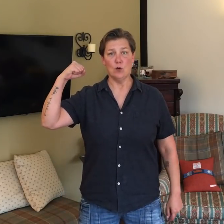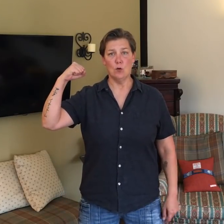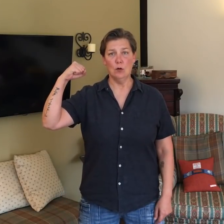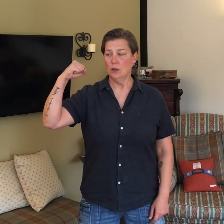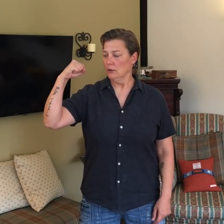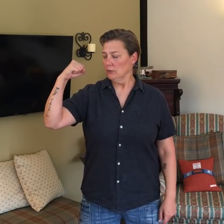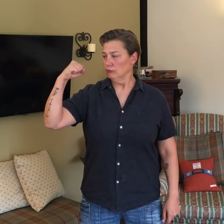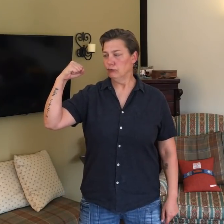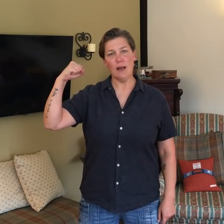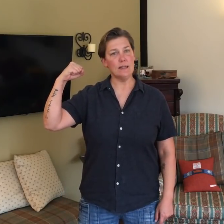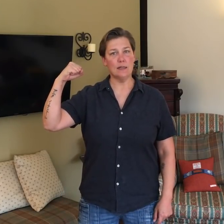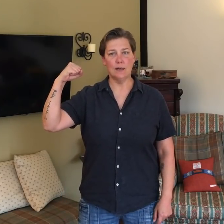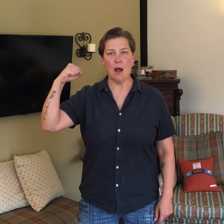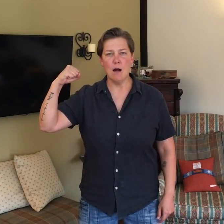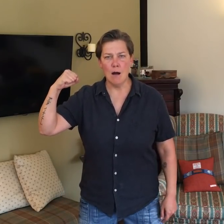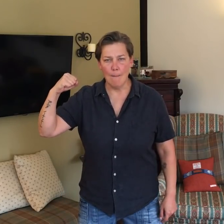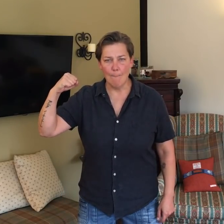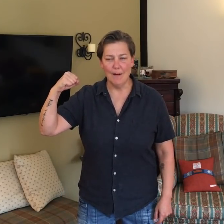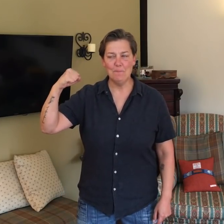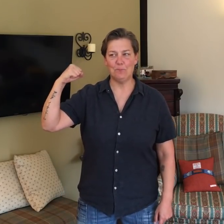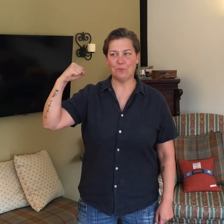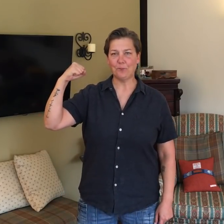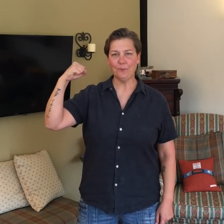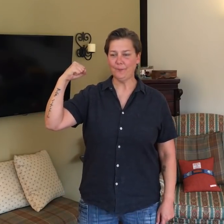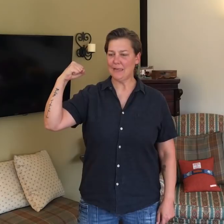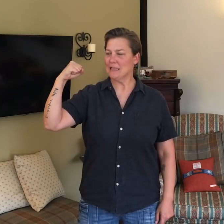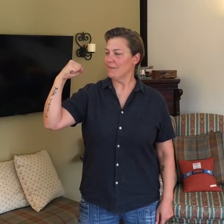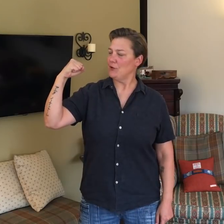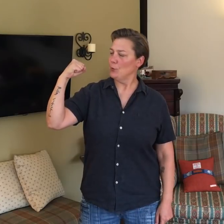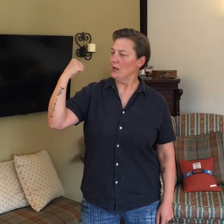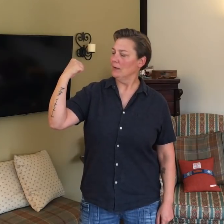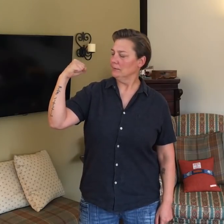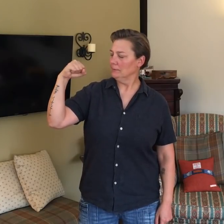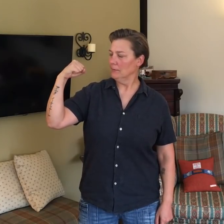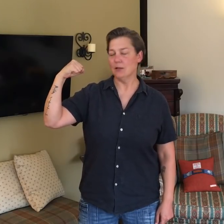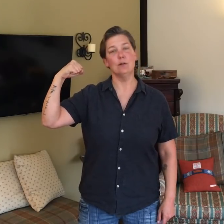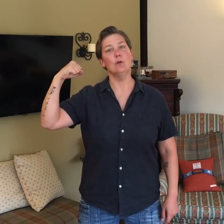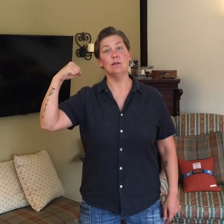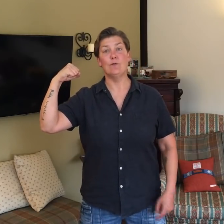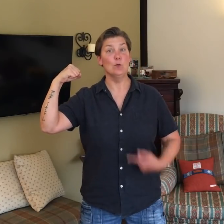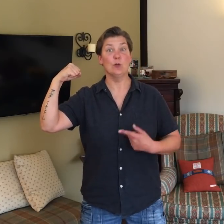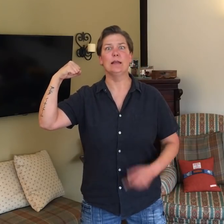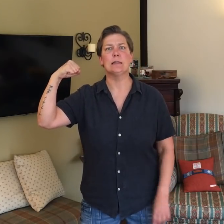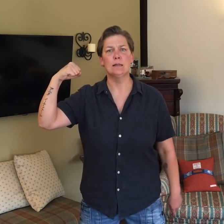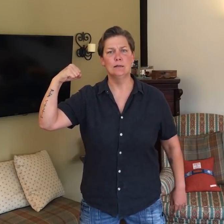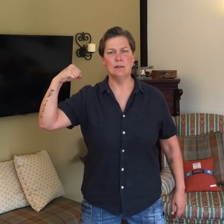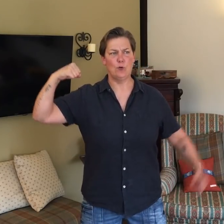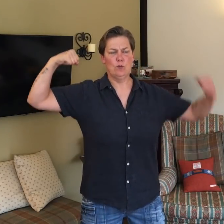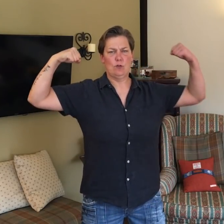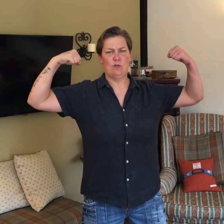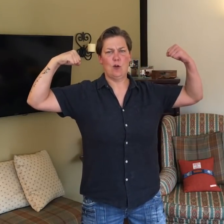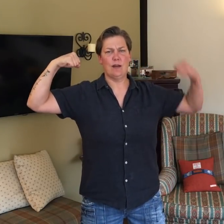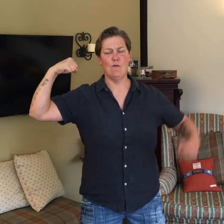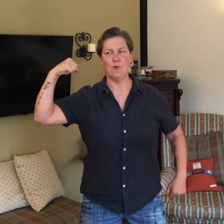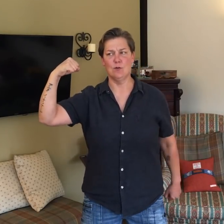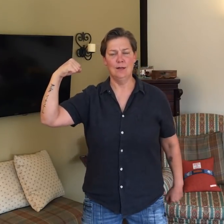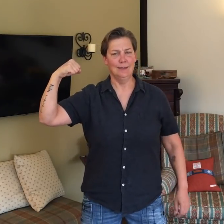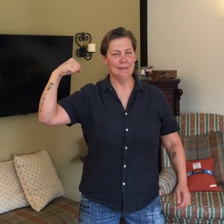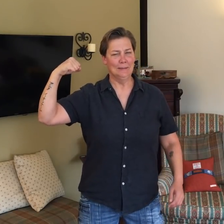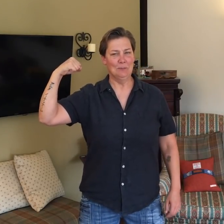your right arm, as if you were, well, I don't know what it is, if you were doing this, as if you were showing off your